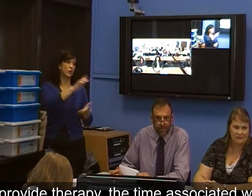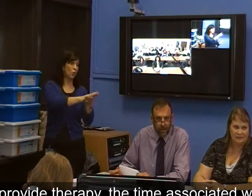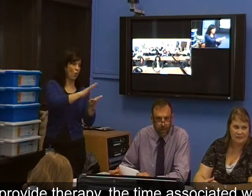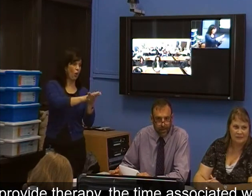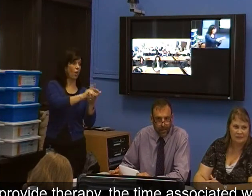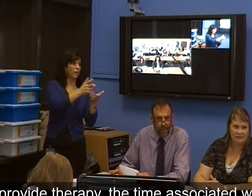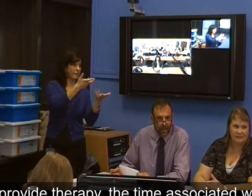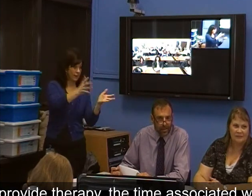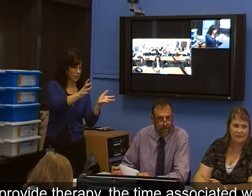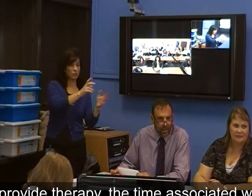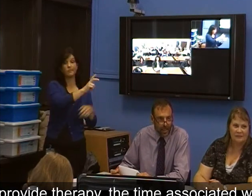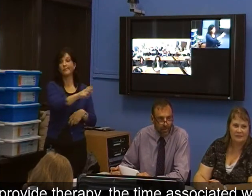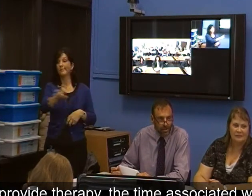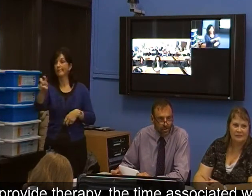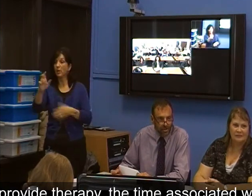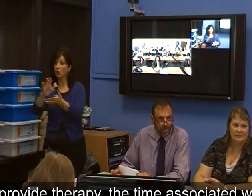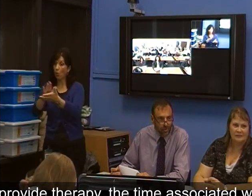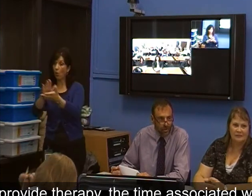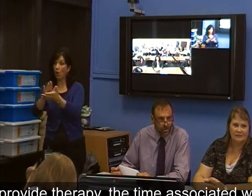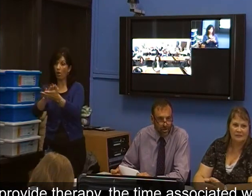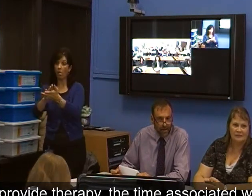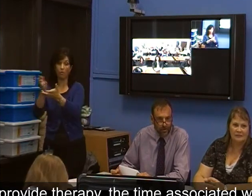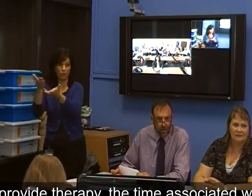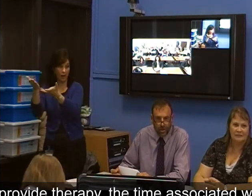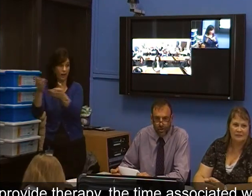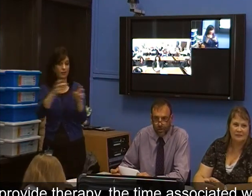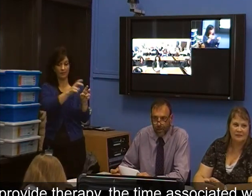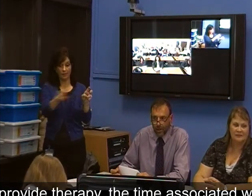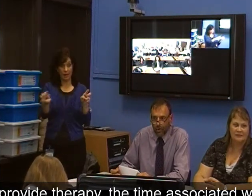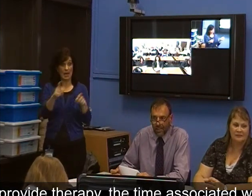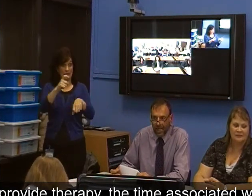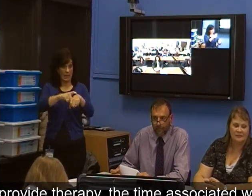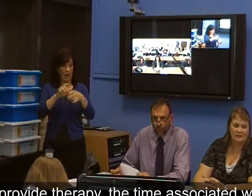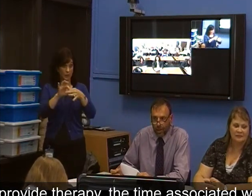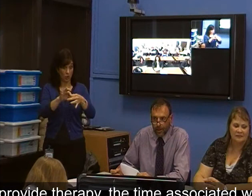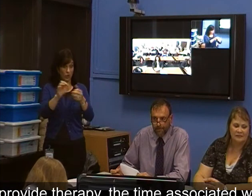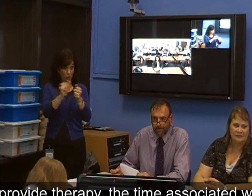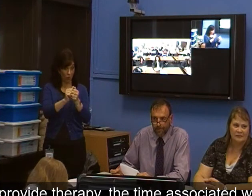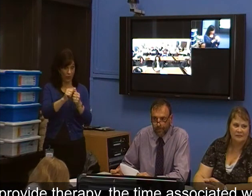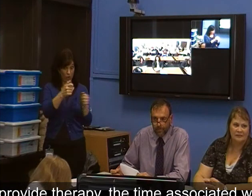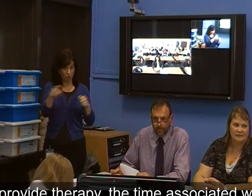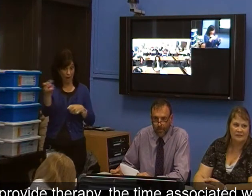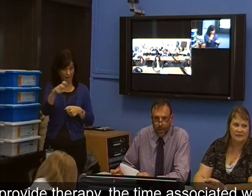provide therapy, the time associated with your travel should be coded F1.